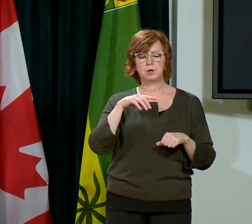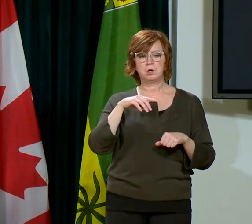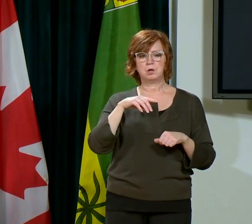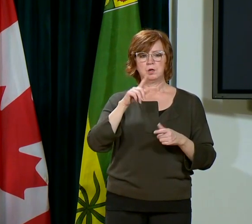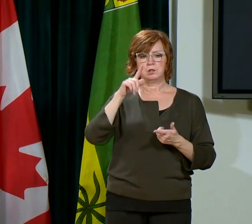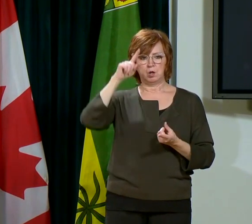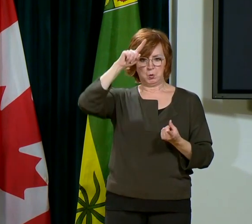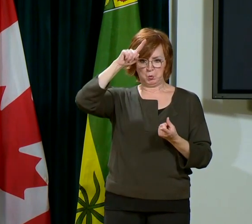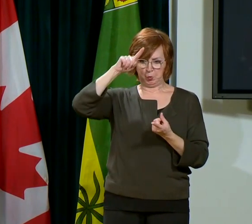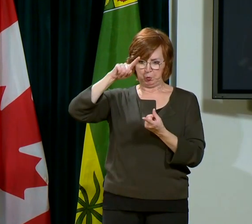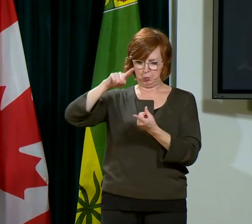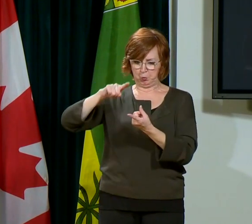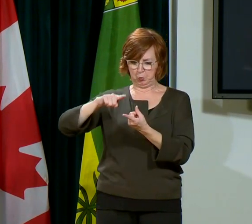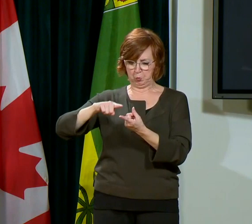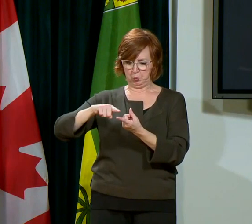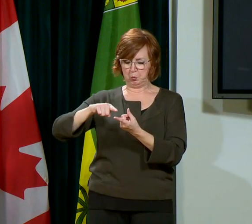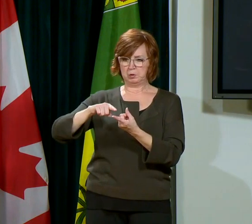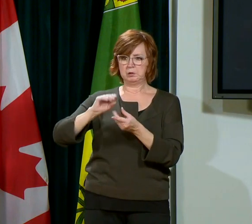numbers before we would